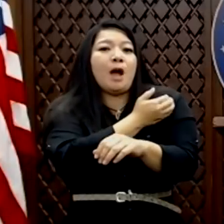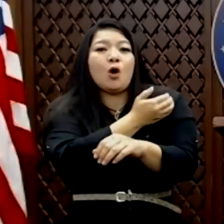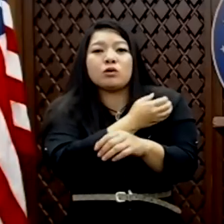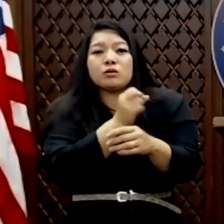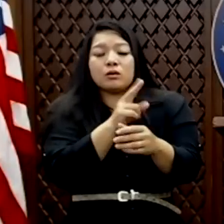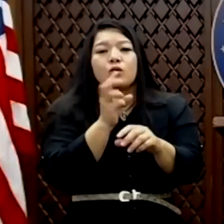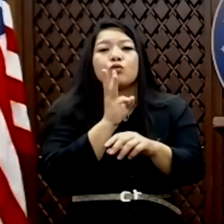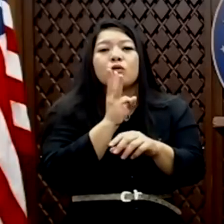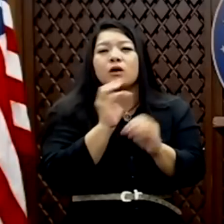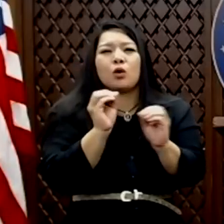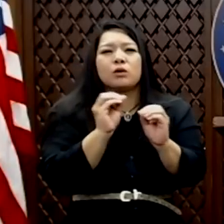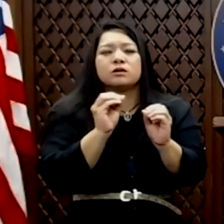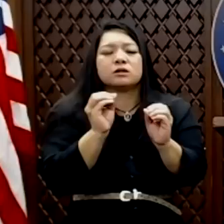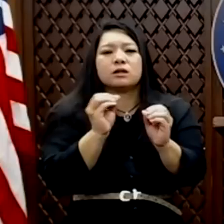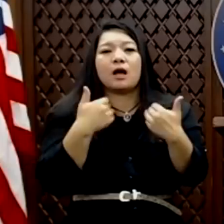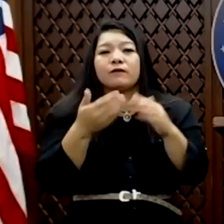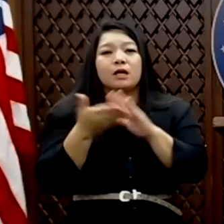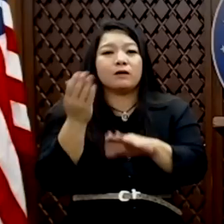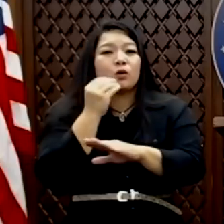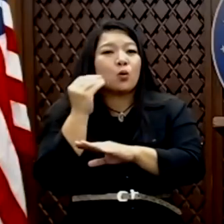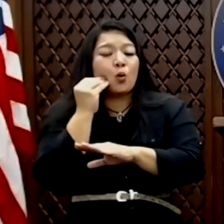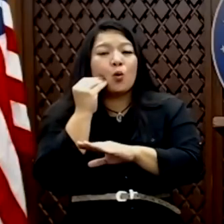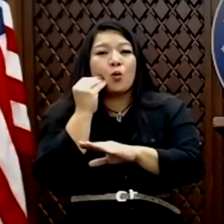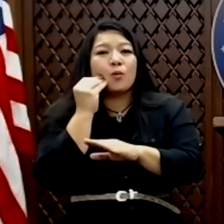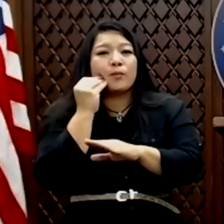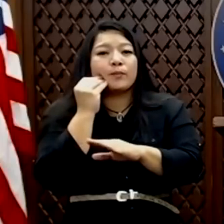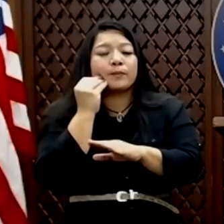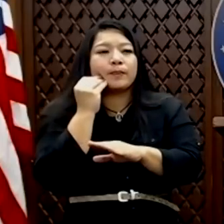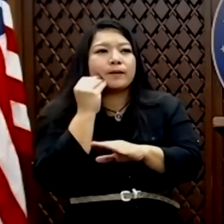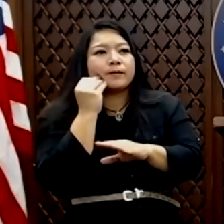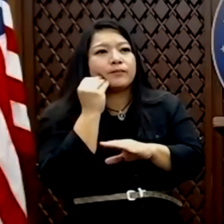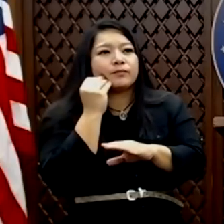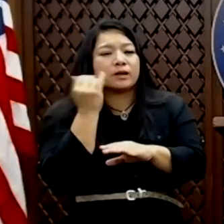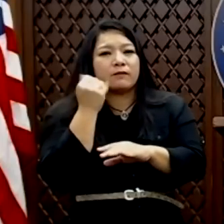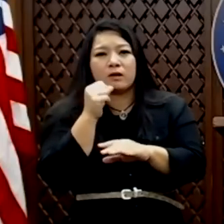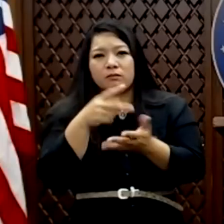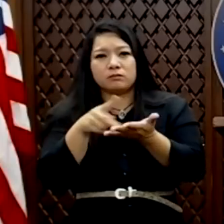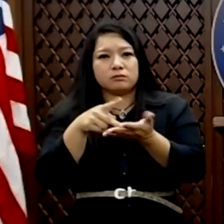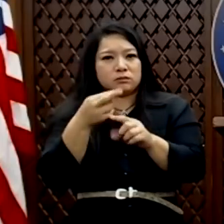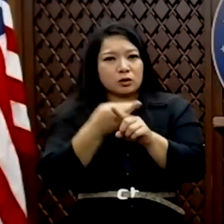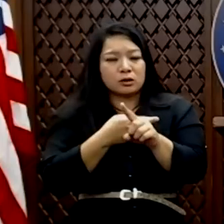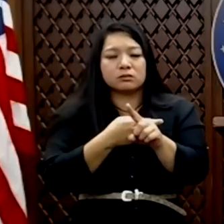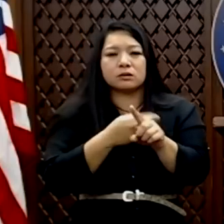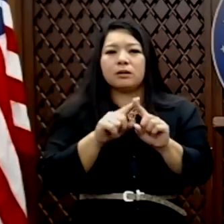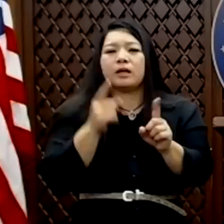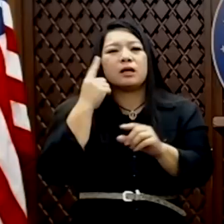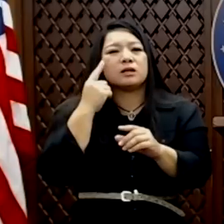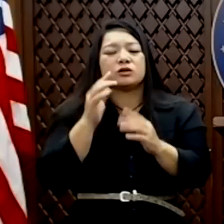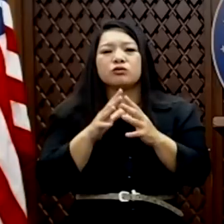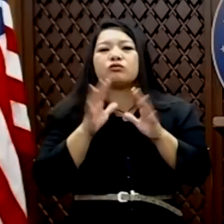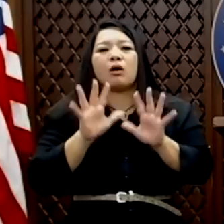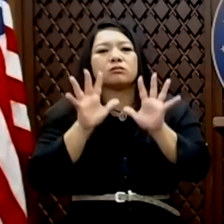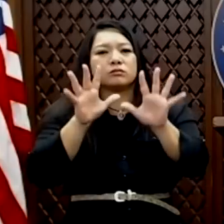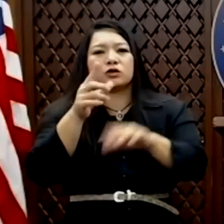one's going to be evicted, and so forth. So I think there is great relief programs,